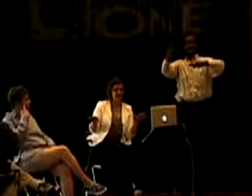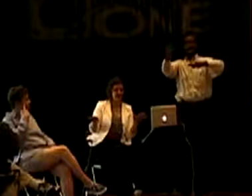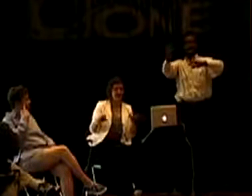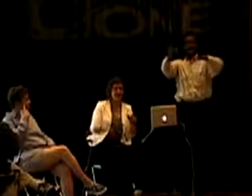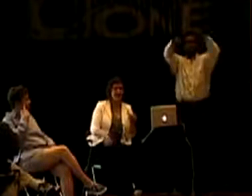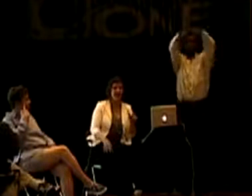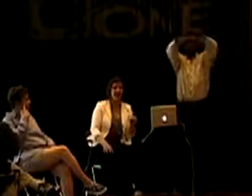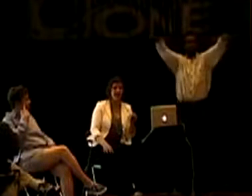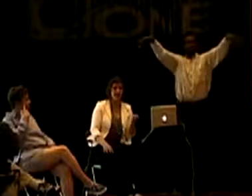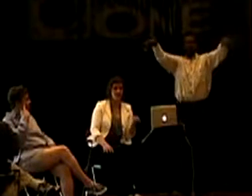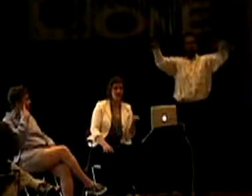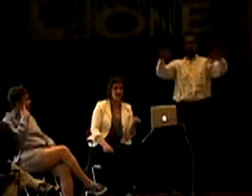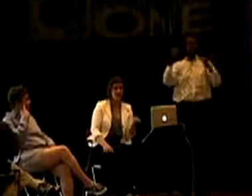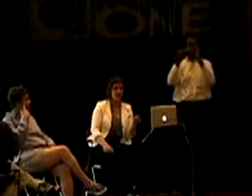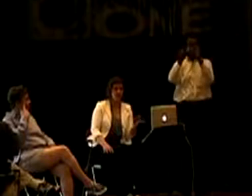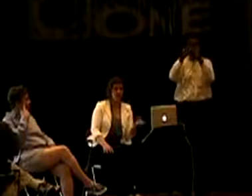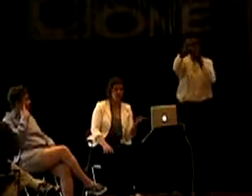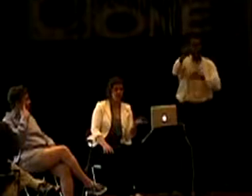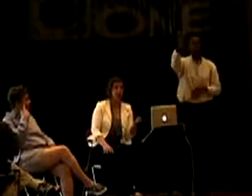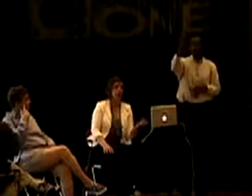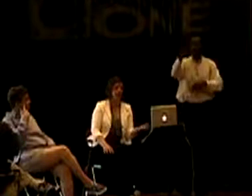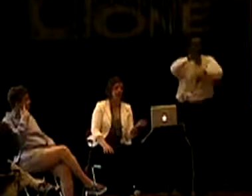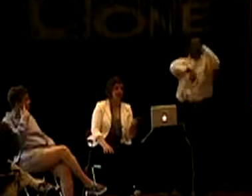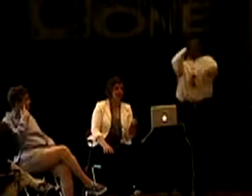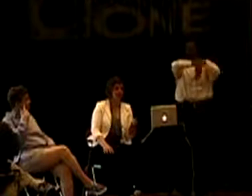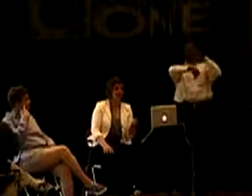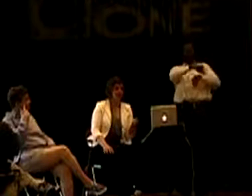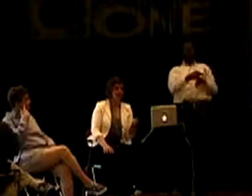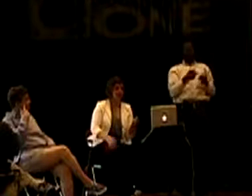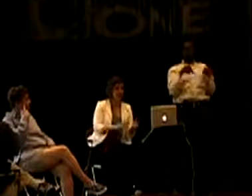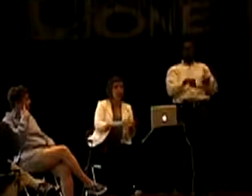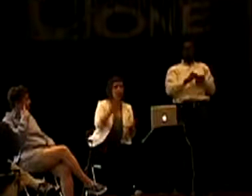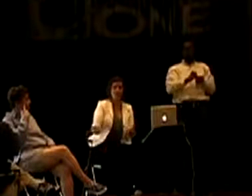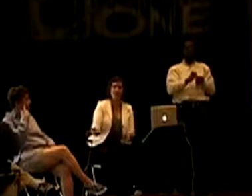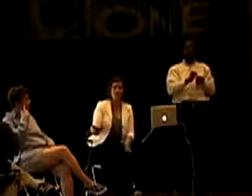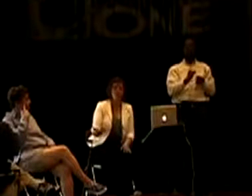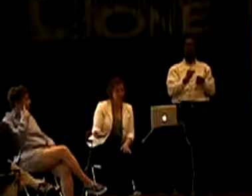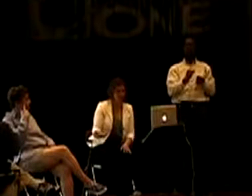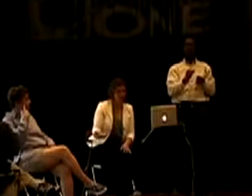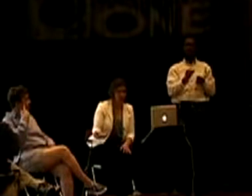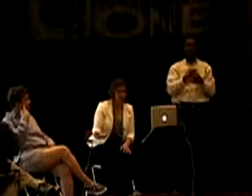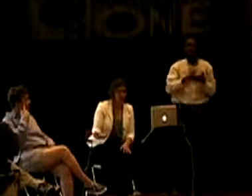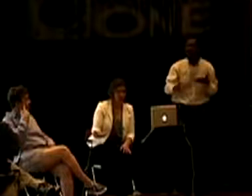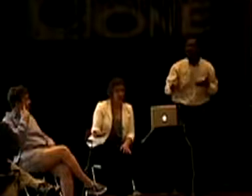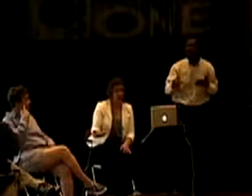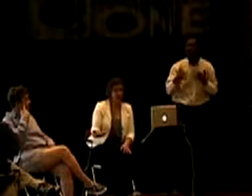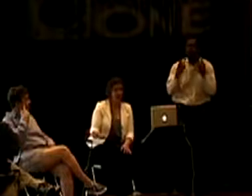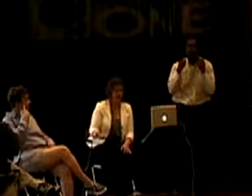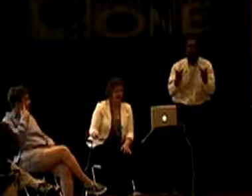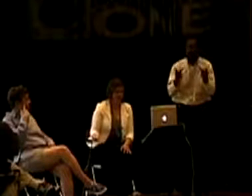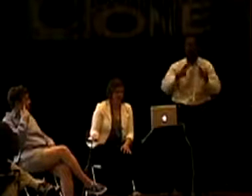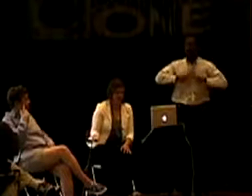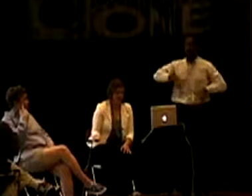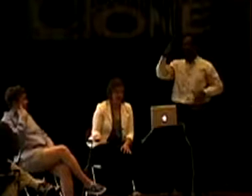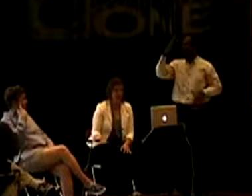in the script. And I think that has a lot to do with the depth of work you did on it before the script got to us. Mm-hmm. So thank